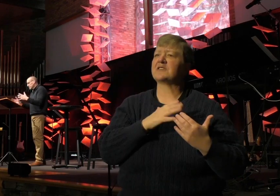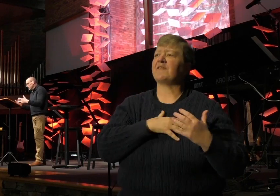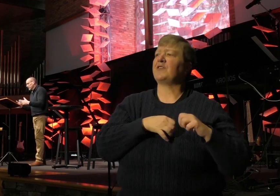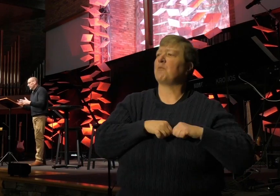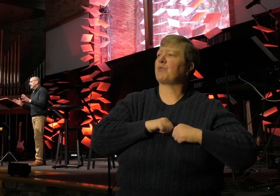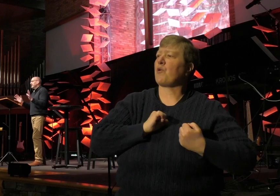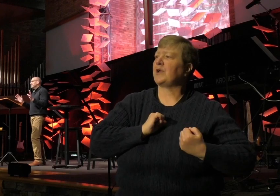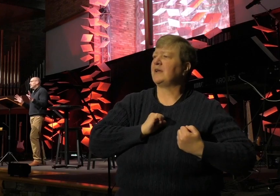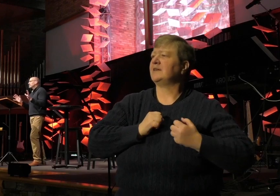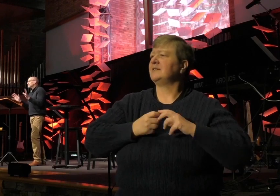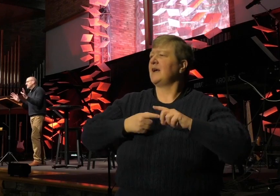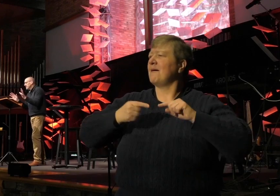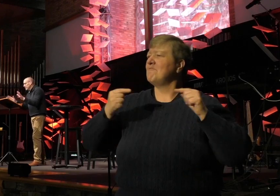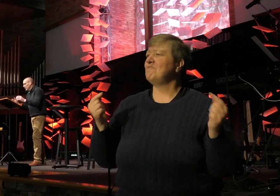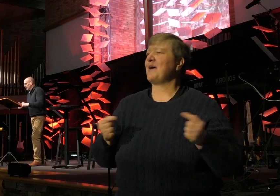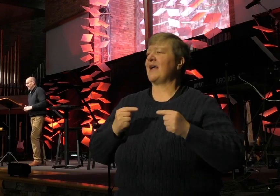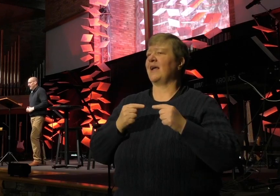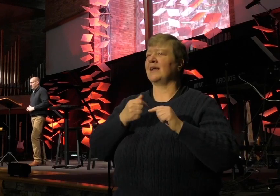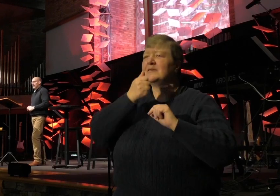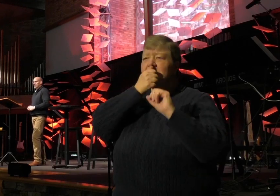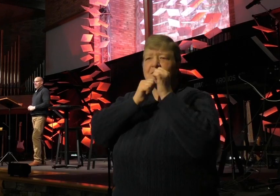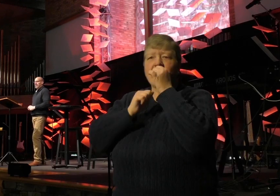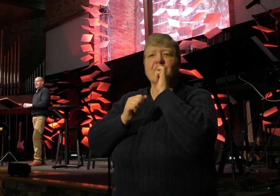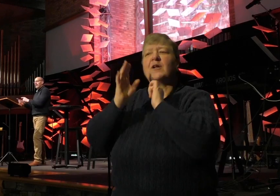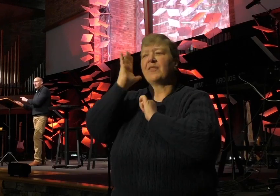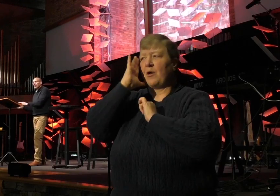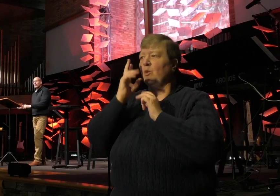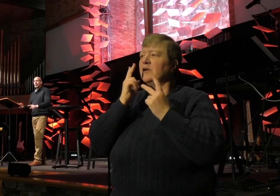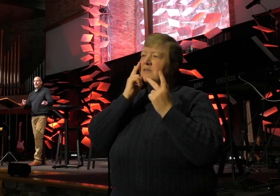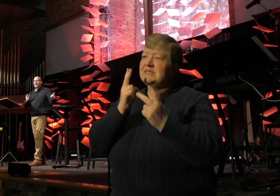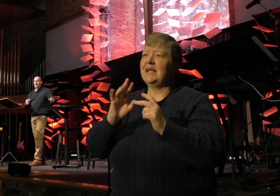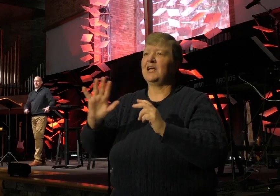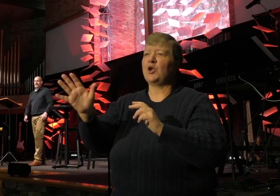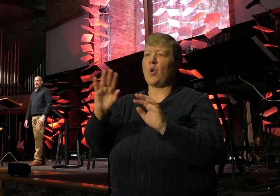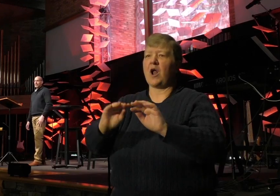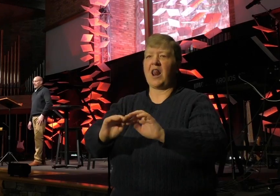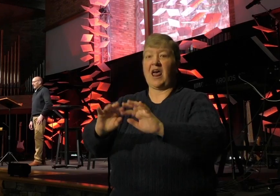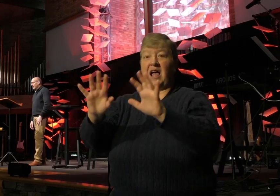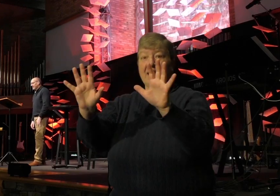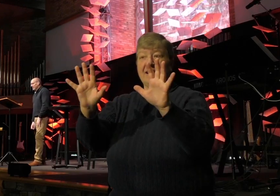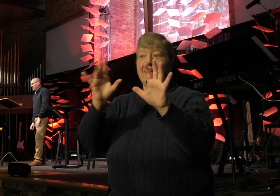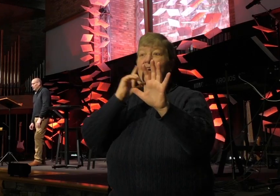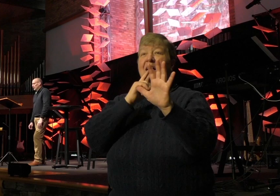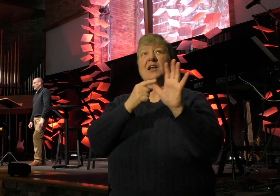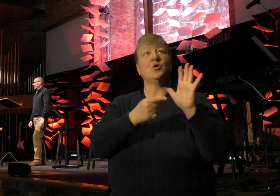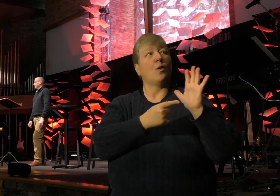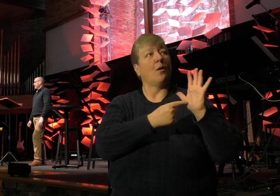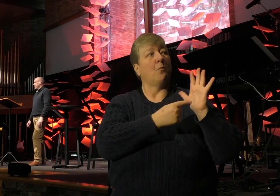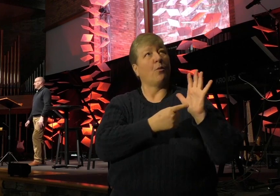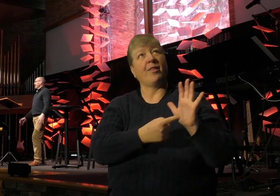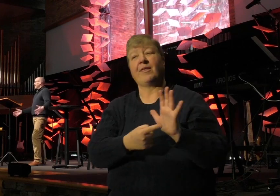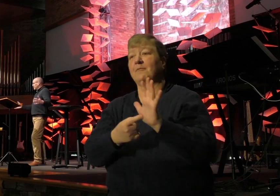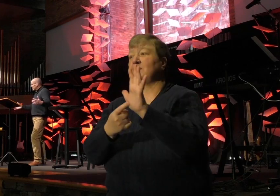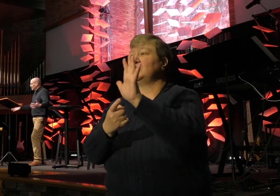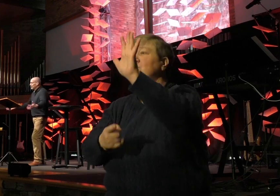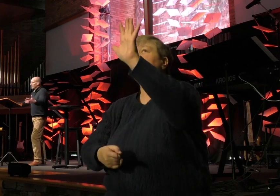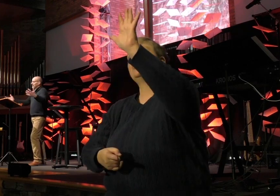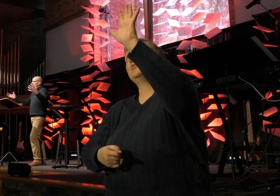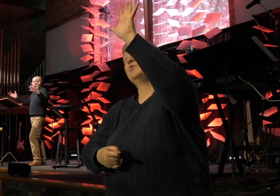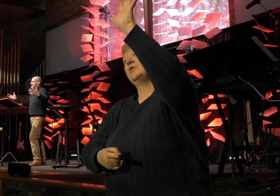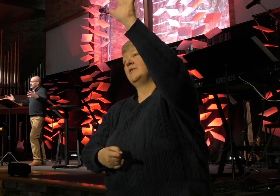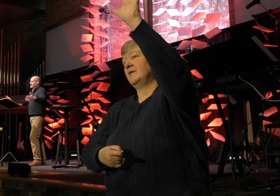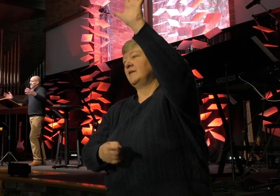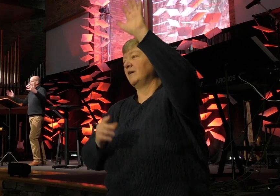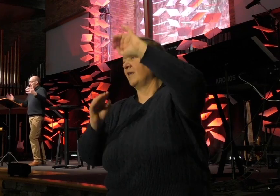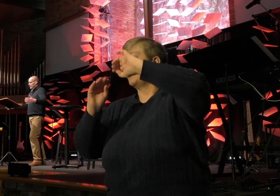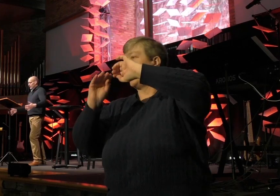of their suffering, they will see your light, and you will point them to the light of the world. And beloved of